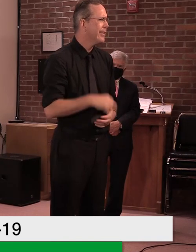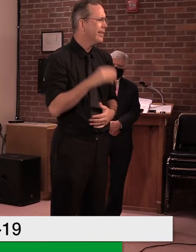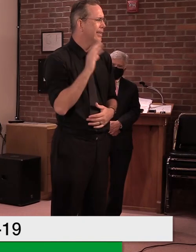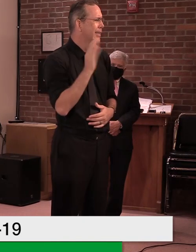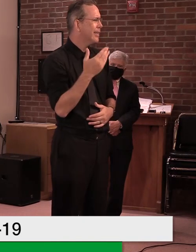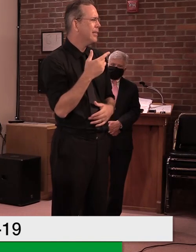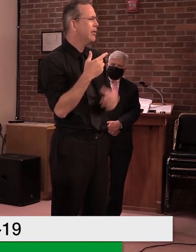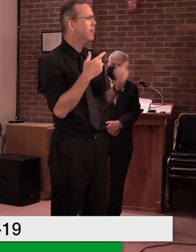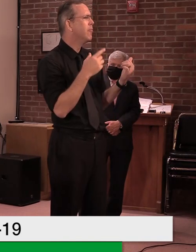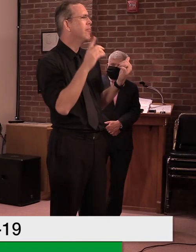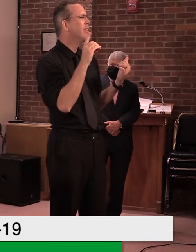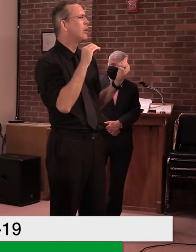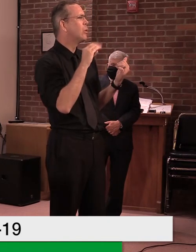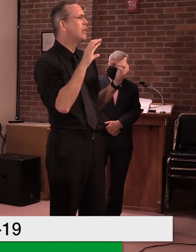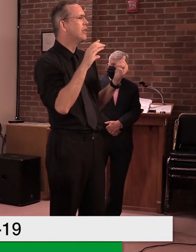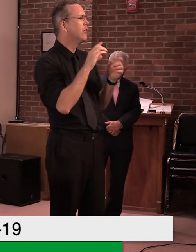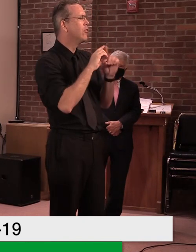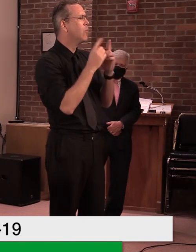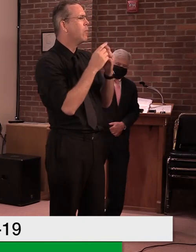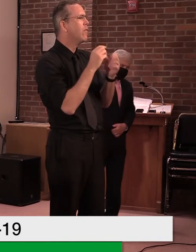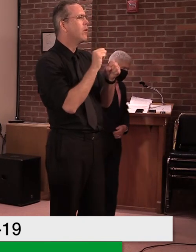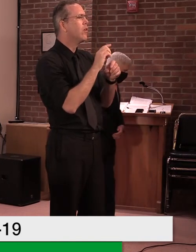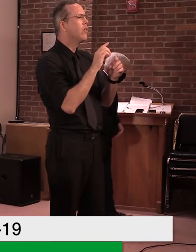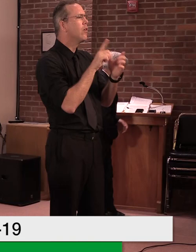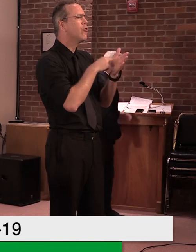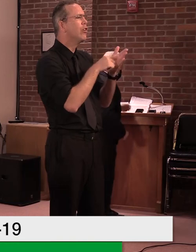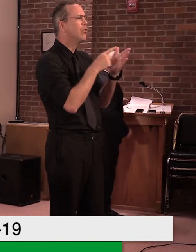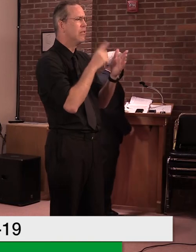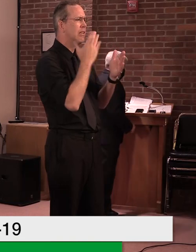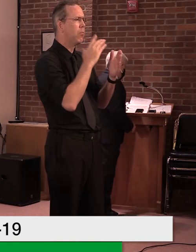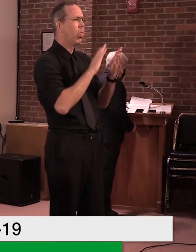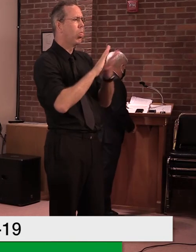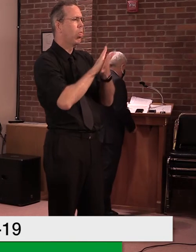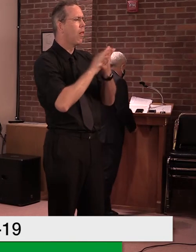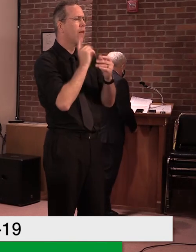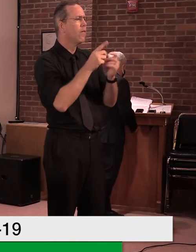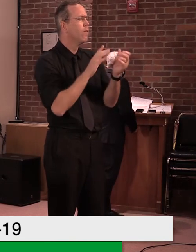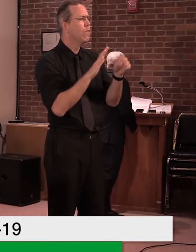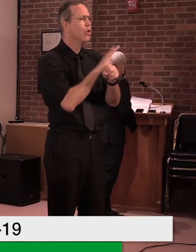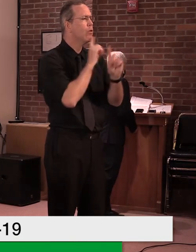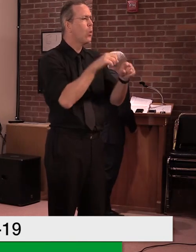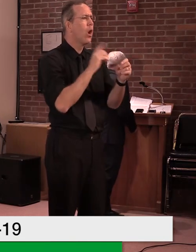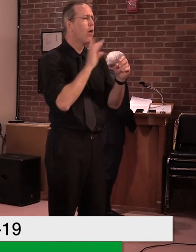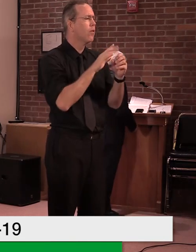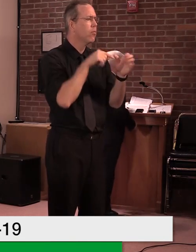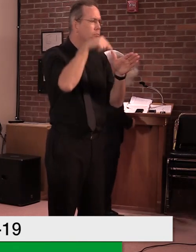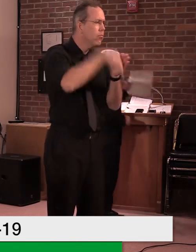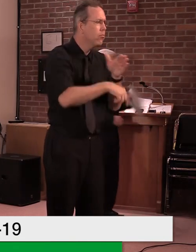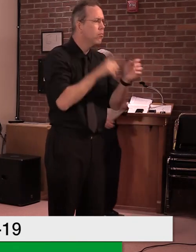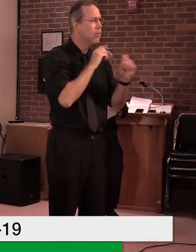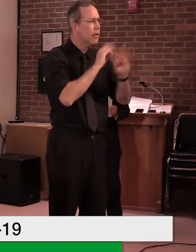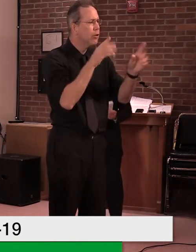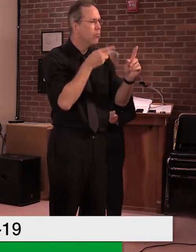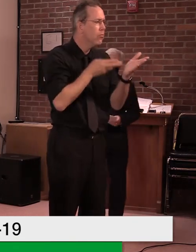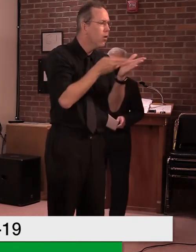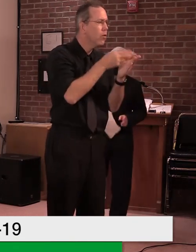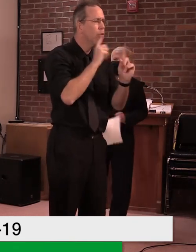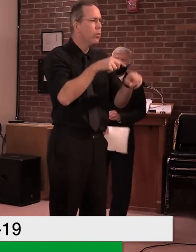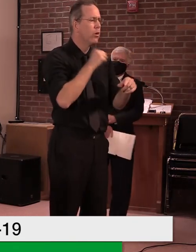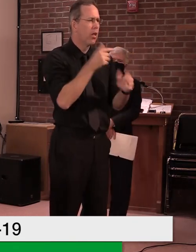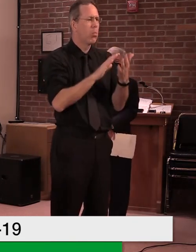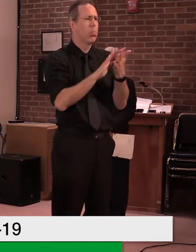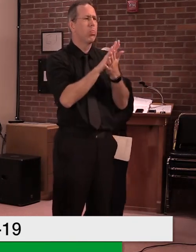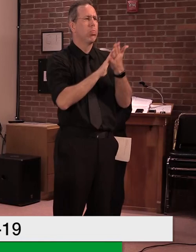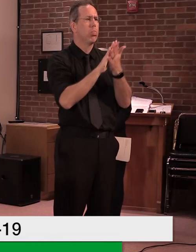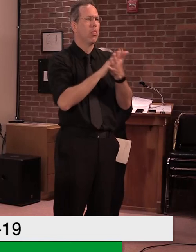provide life-saving medical care. Can you, Governor, respond to that charge against the DOC? Again, I don't know what he's basing